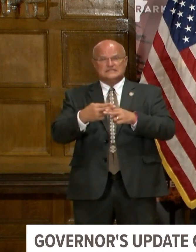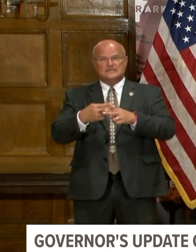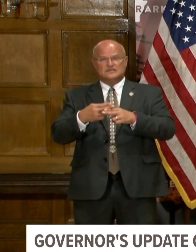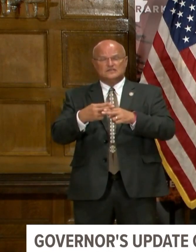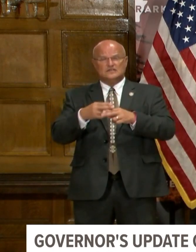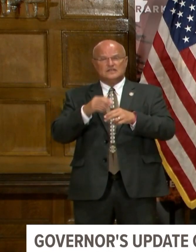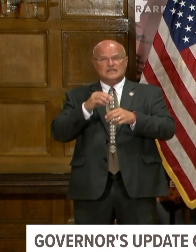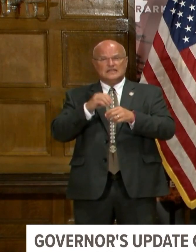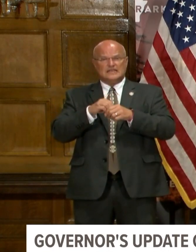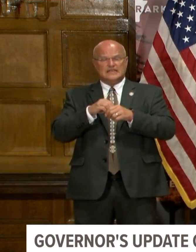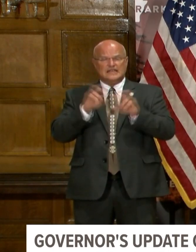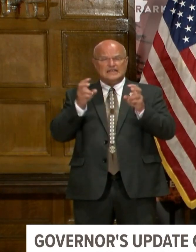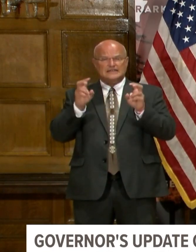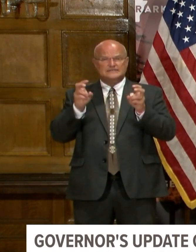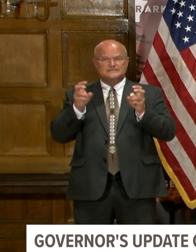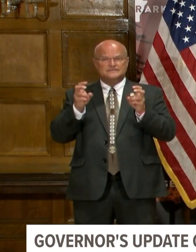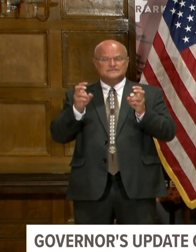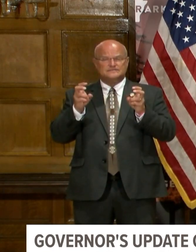in